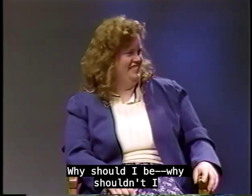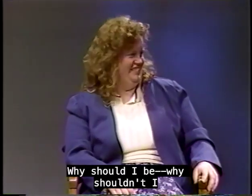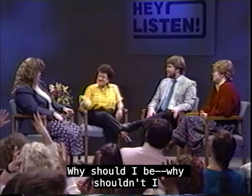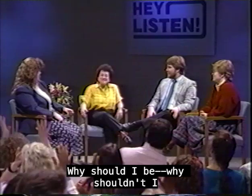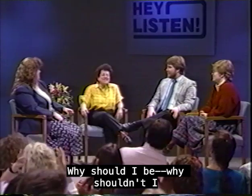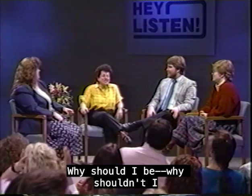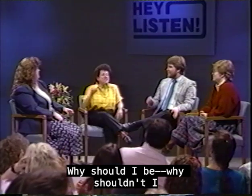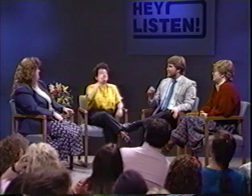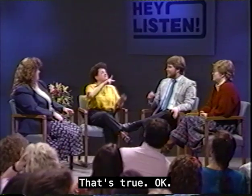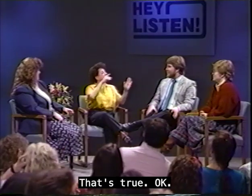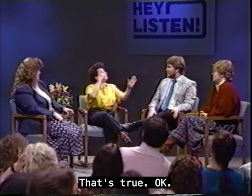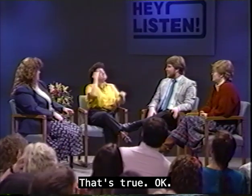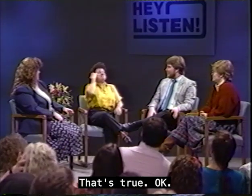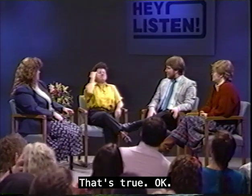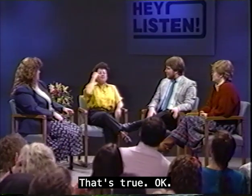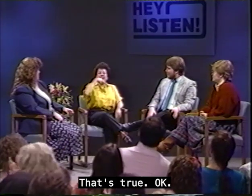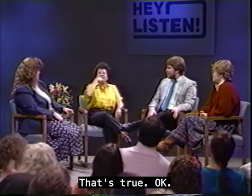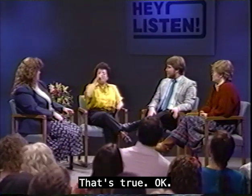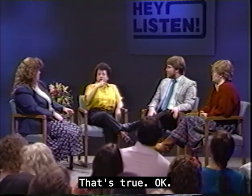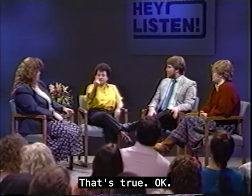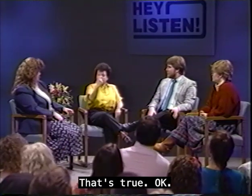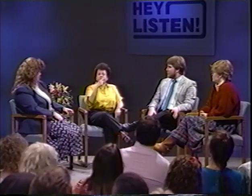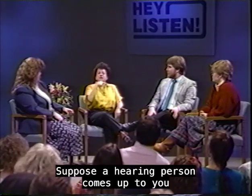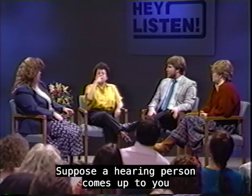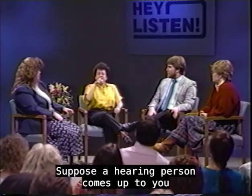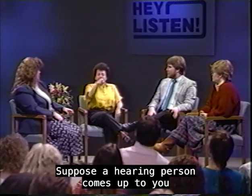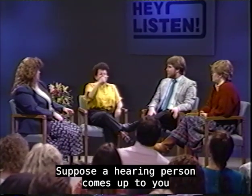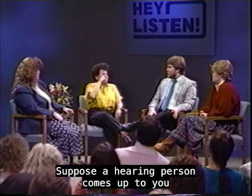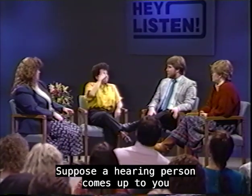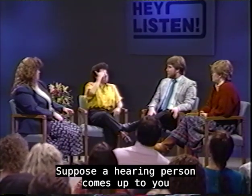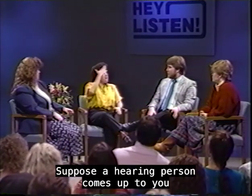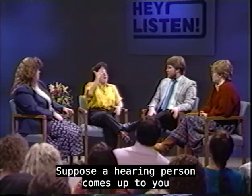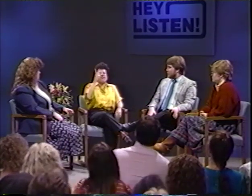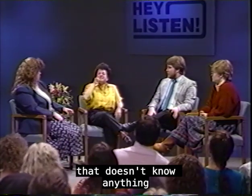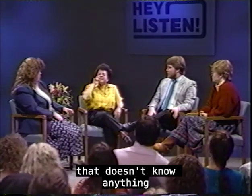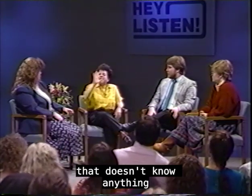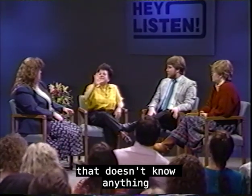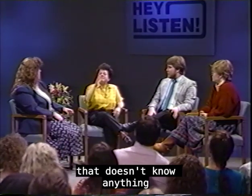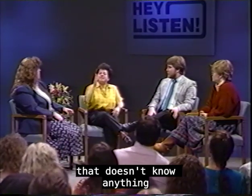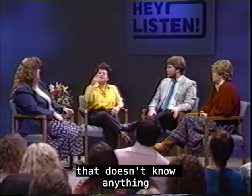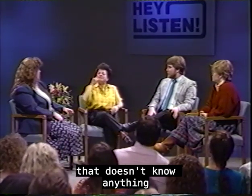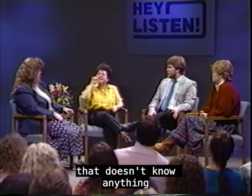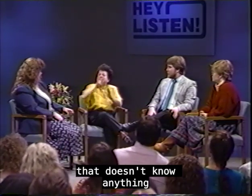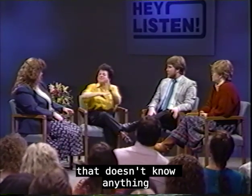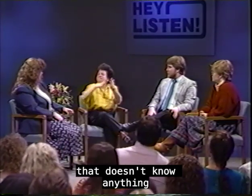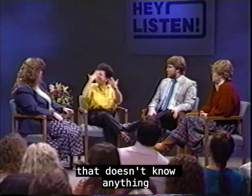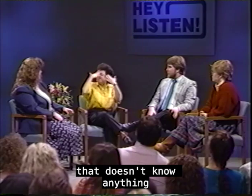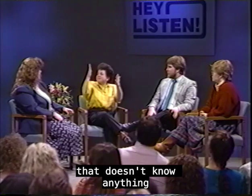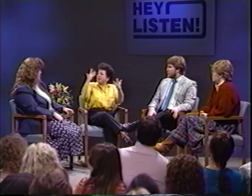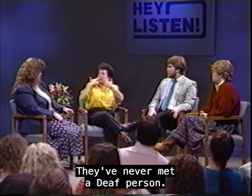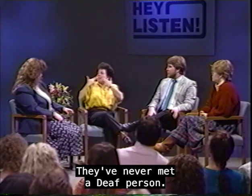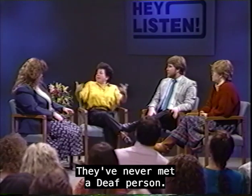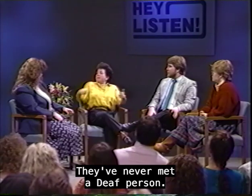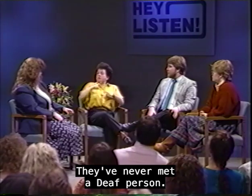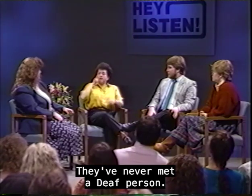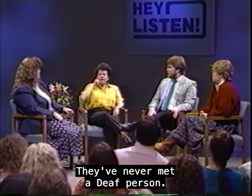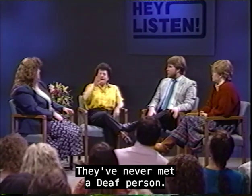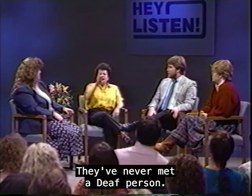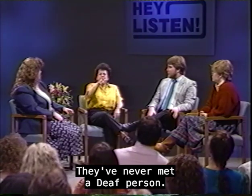know? That's true, okay. Suppose a hearing person comes up to you that doesn't know anything about deaf people, and they've never met a deaf